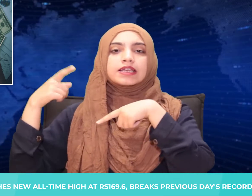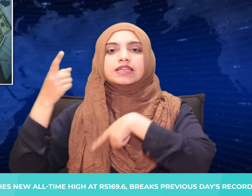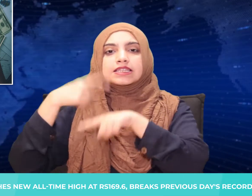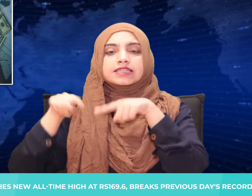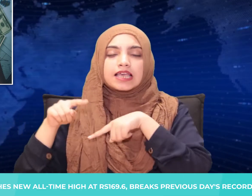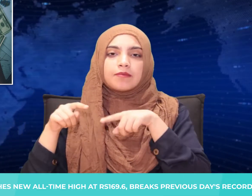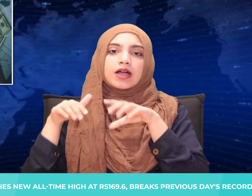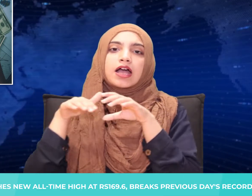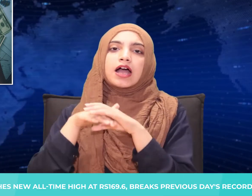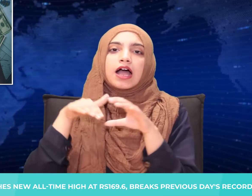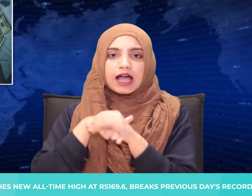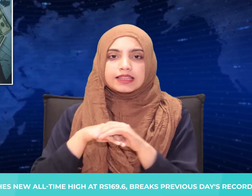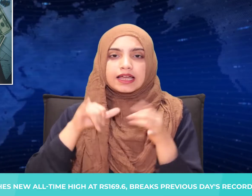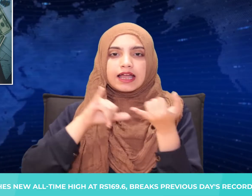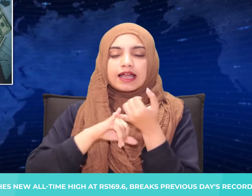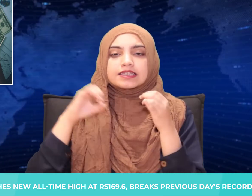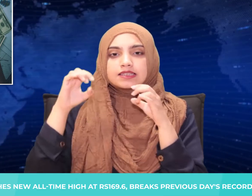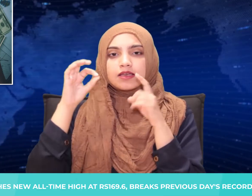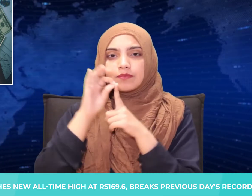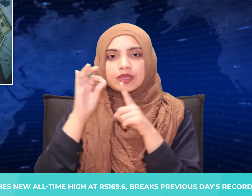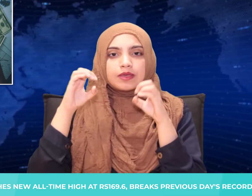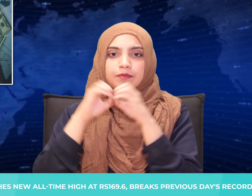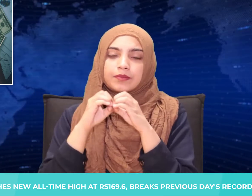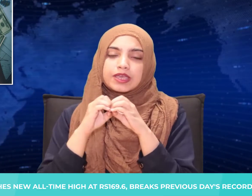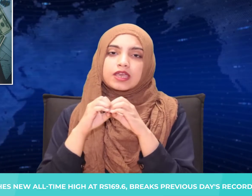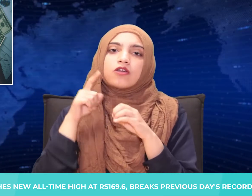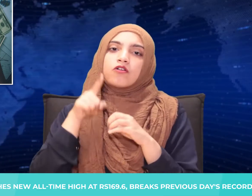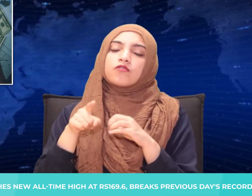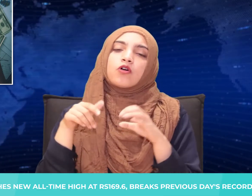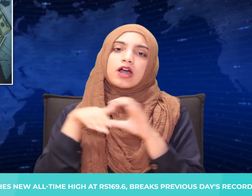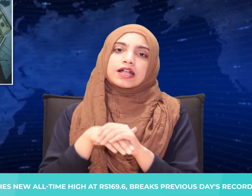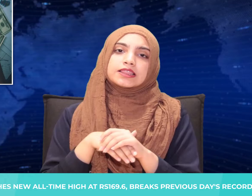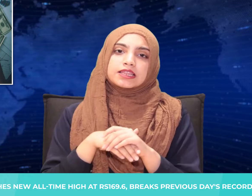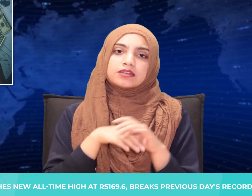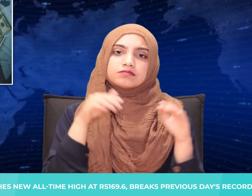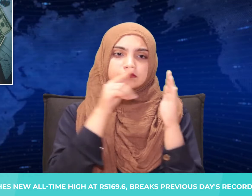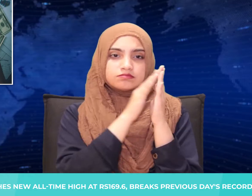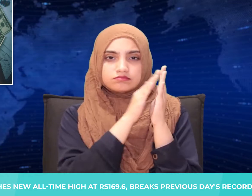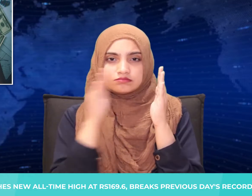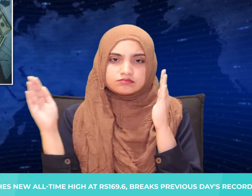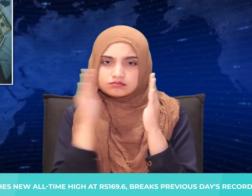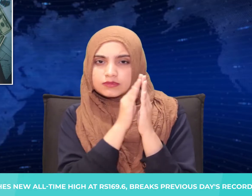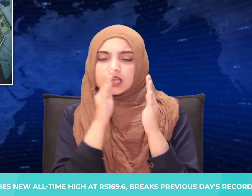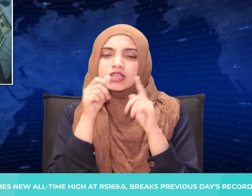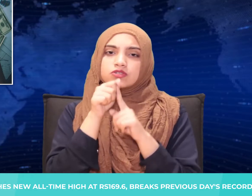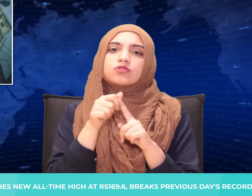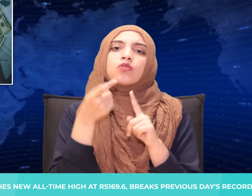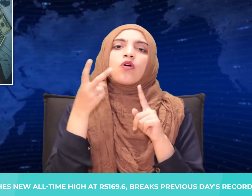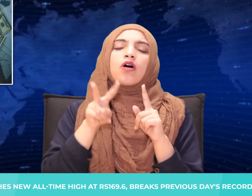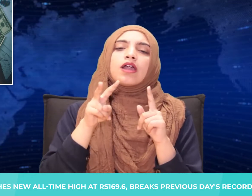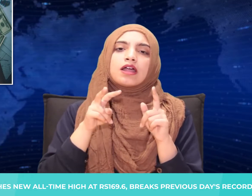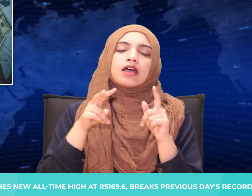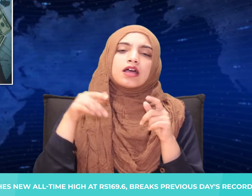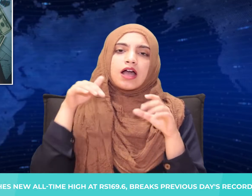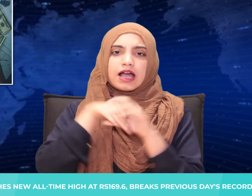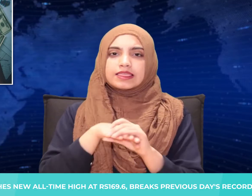SBP impose a cash margin condition on imports, which the central bank had eased in September